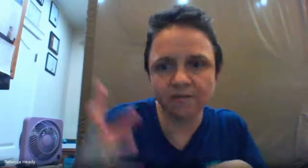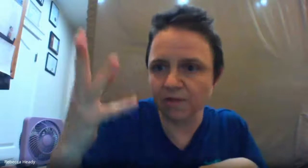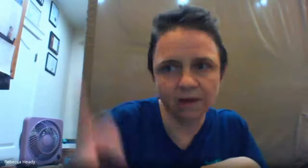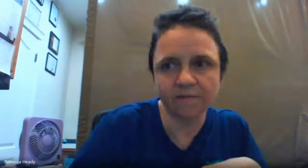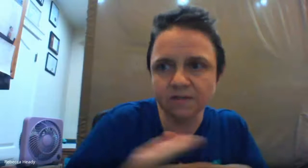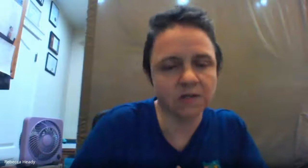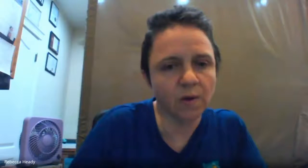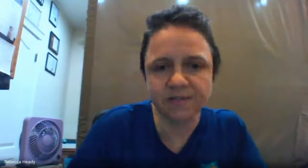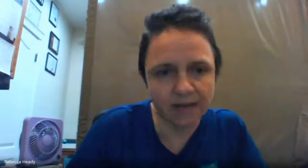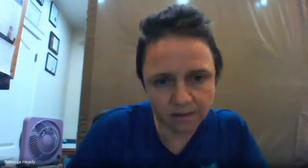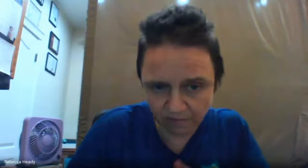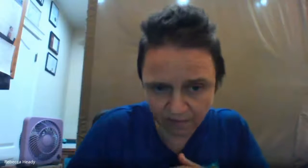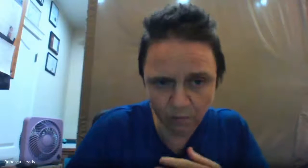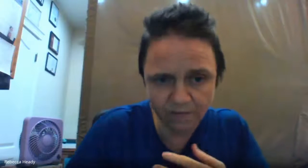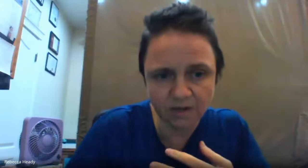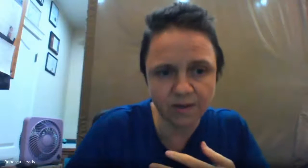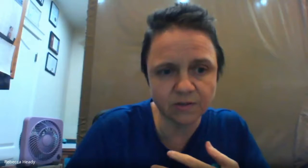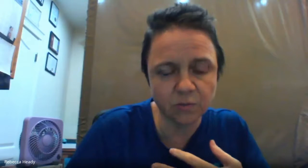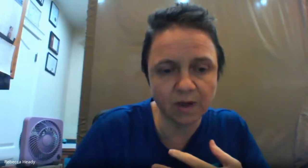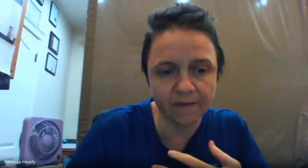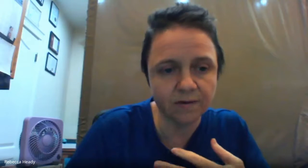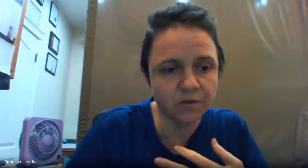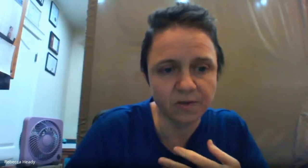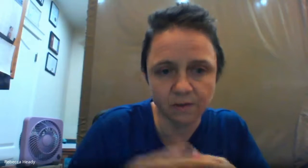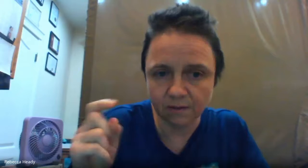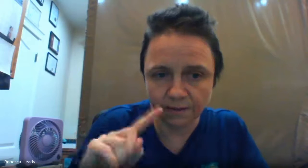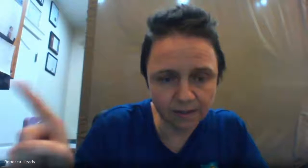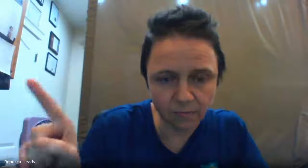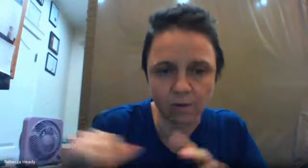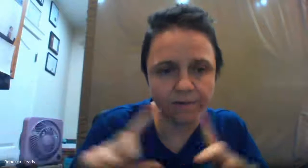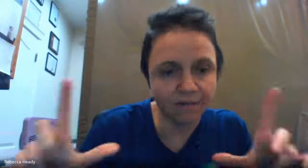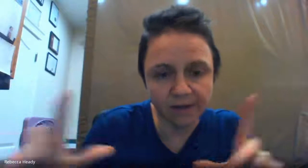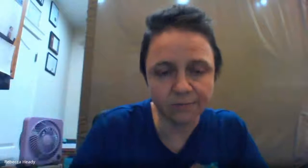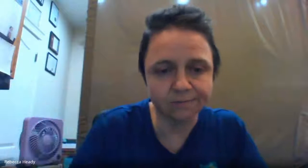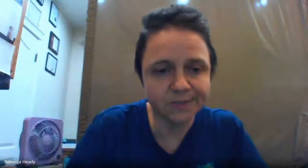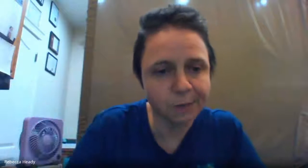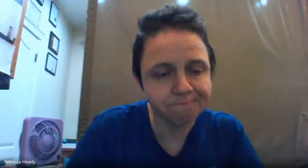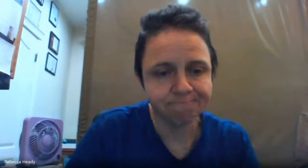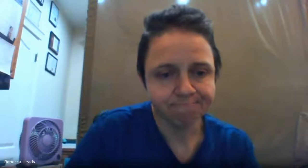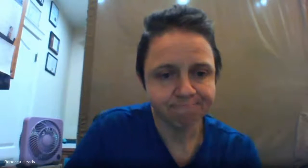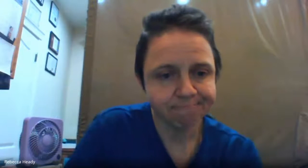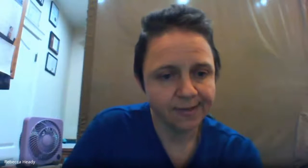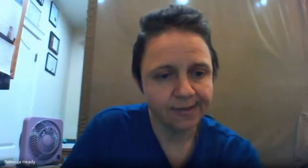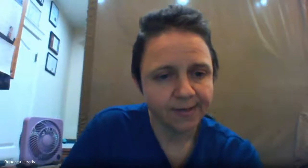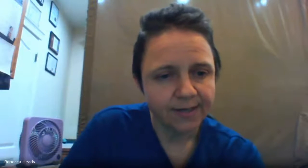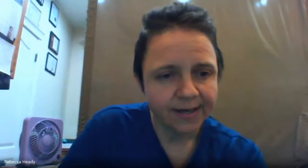on his website. So everything that we've talked about should be on there. It should be on the link or on the video. So have fun. Have a